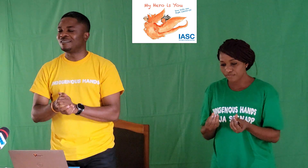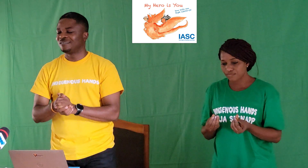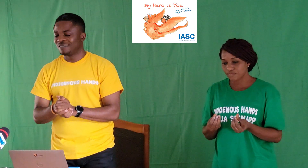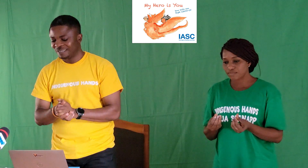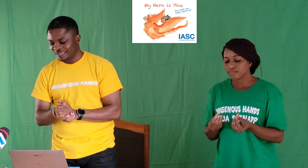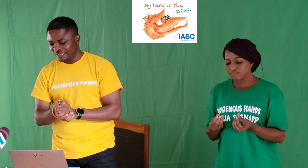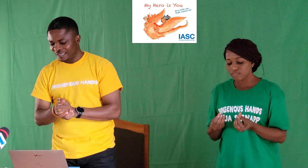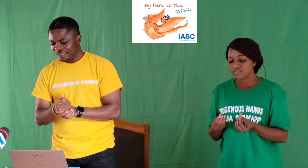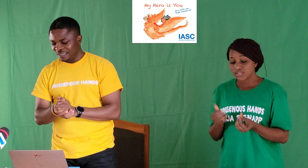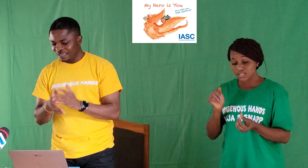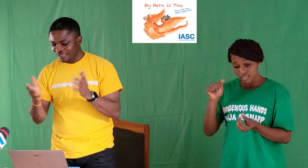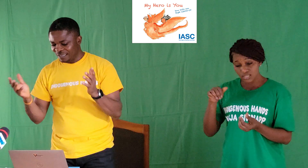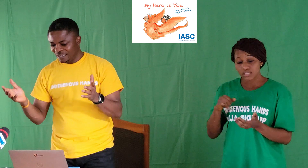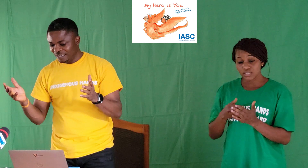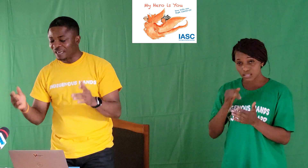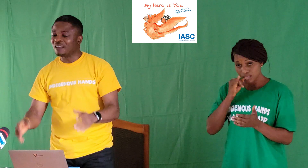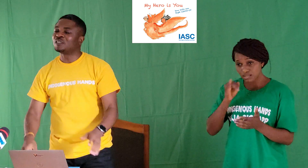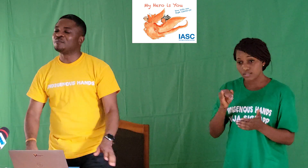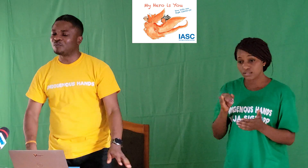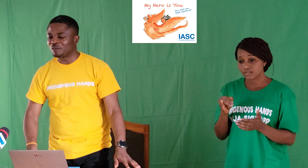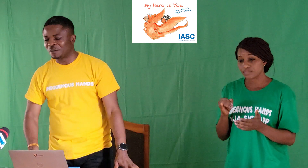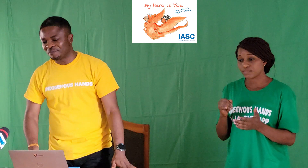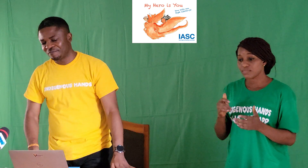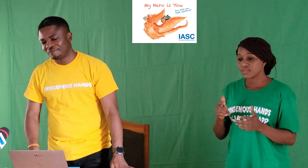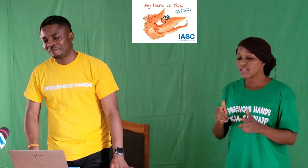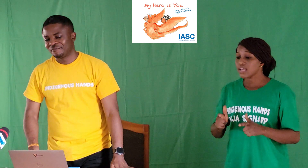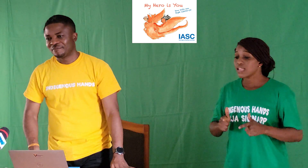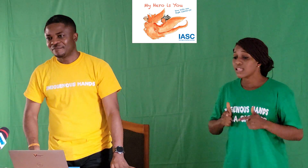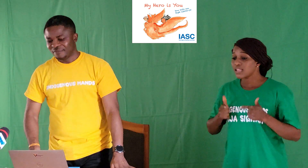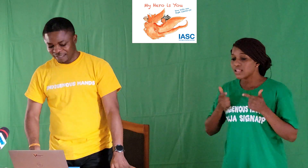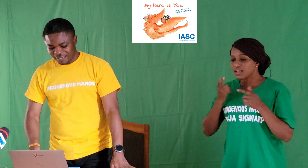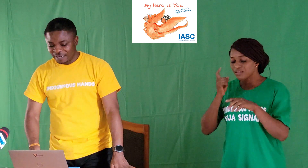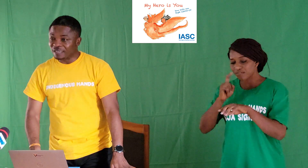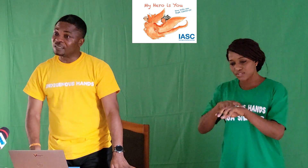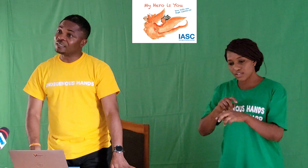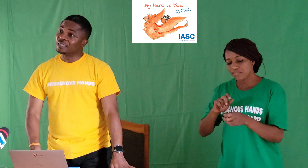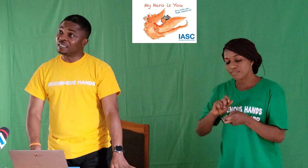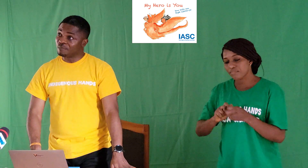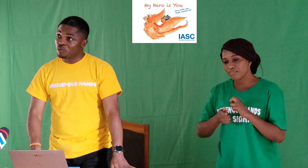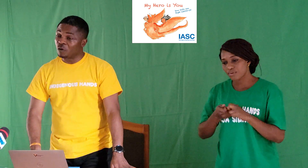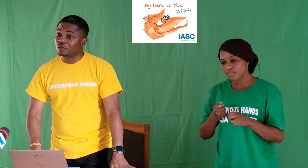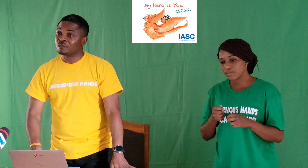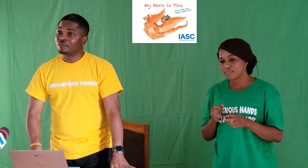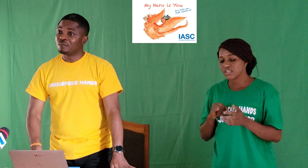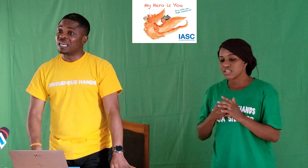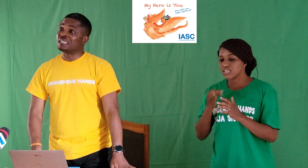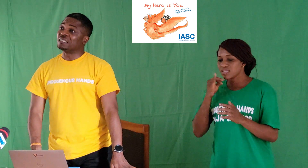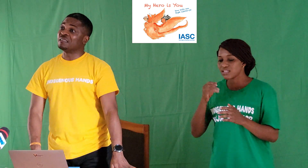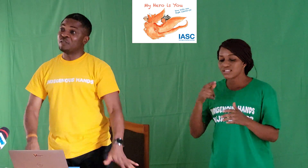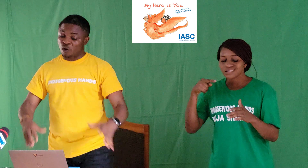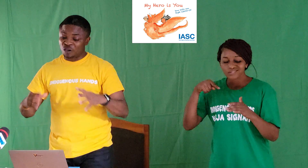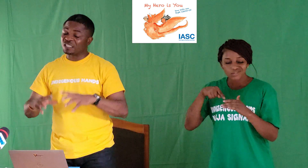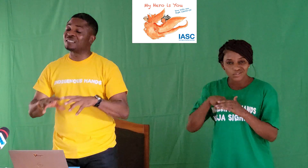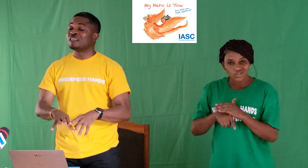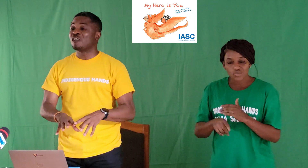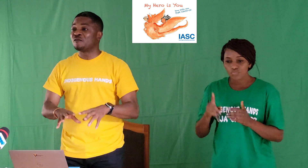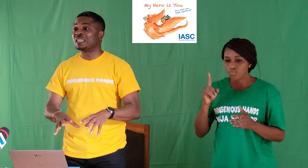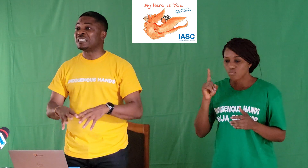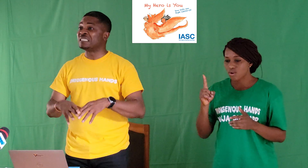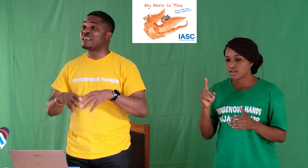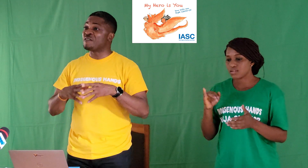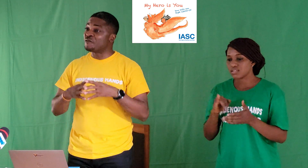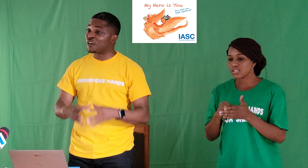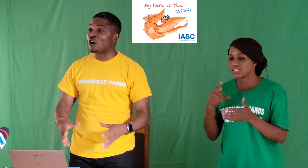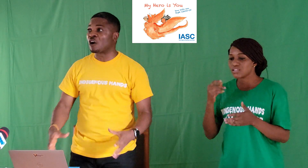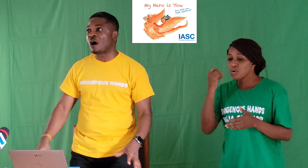It is a lifetime problem. It is a deep one. The understanding of